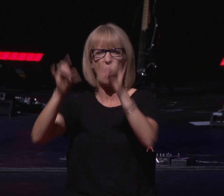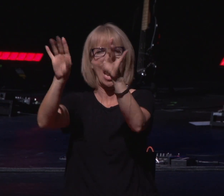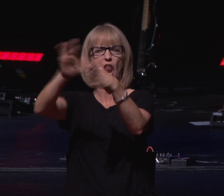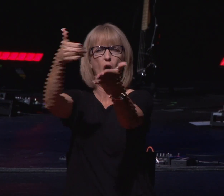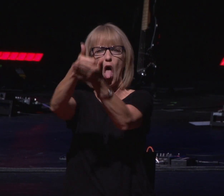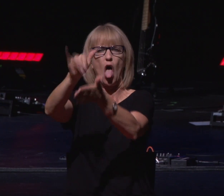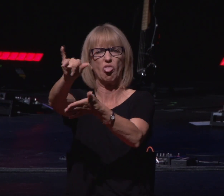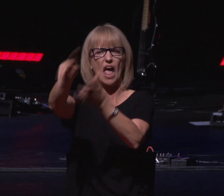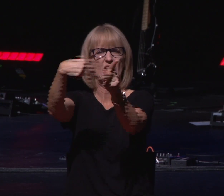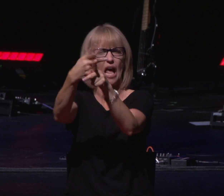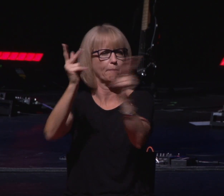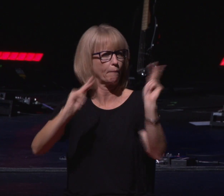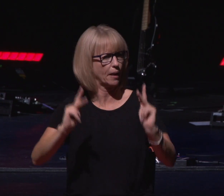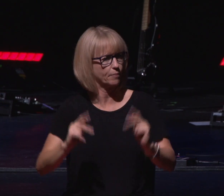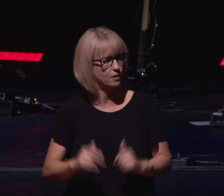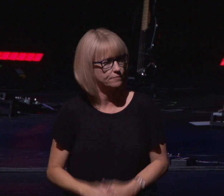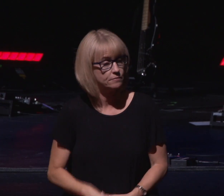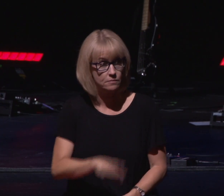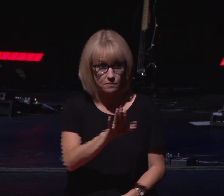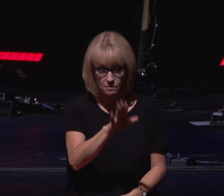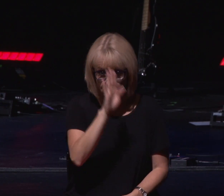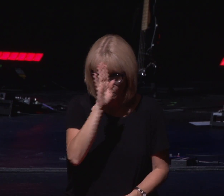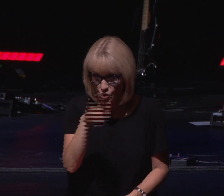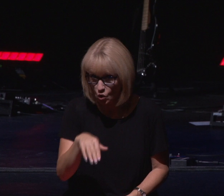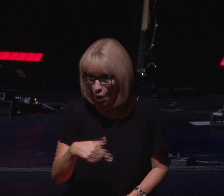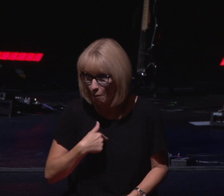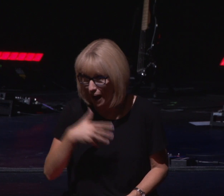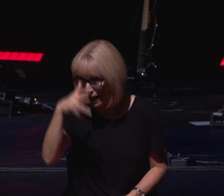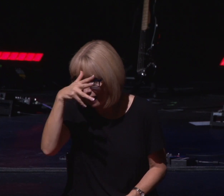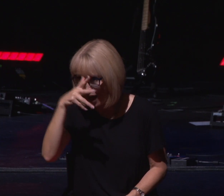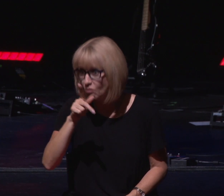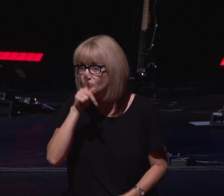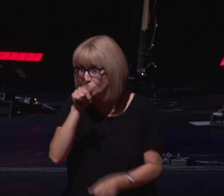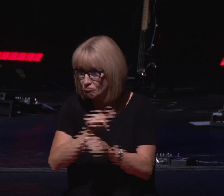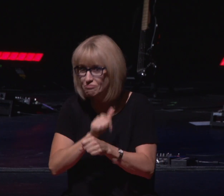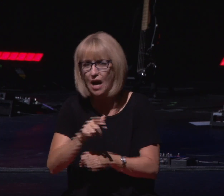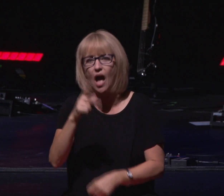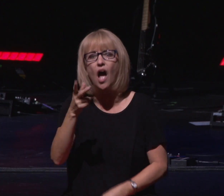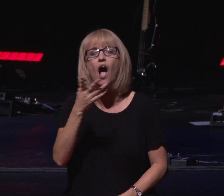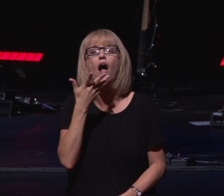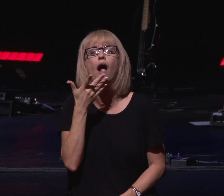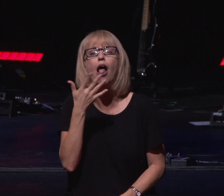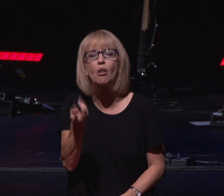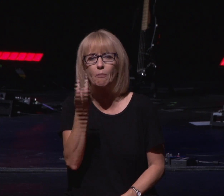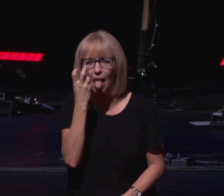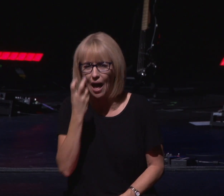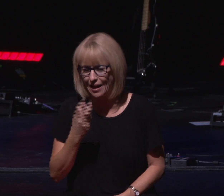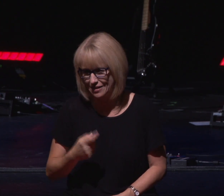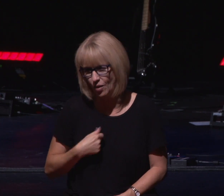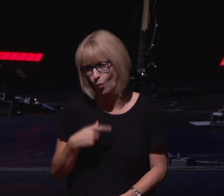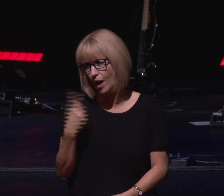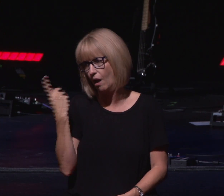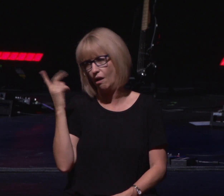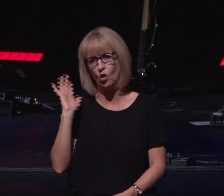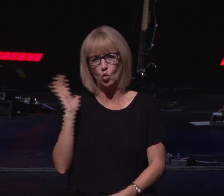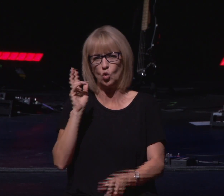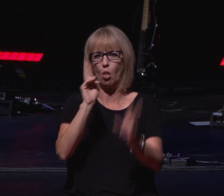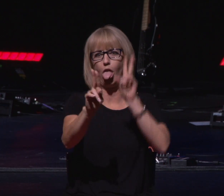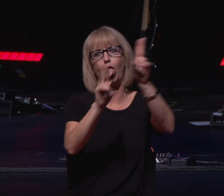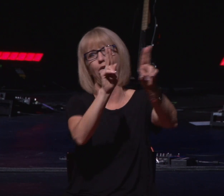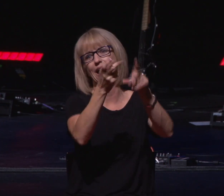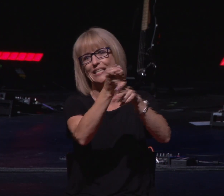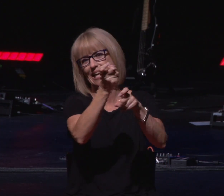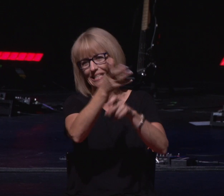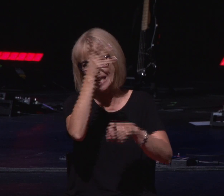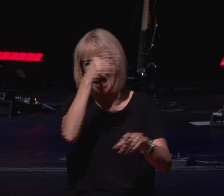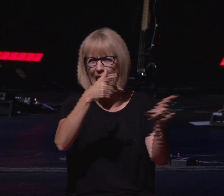there. My dad is colorblind. And he's colorblind really bad. And we were driving him as a kid. I remember he'd